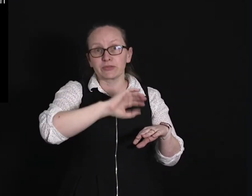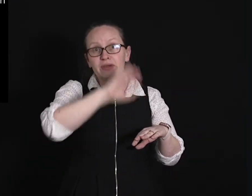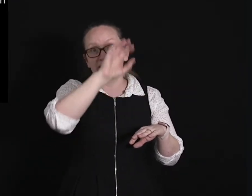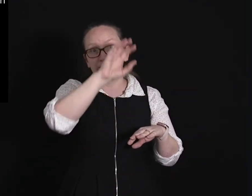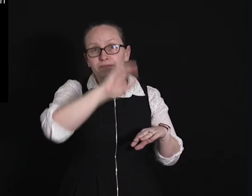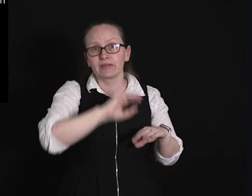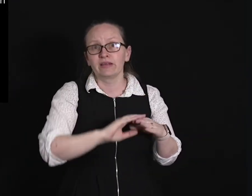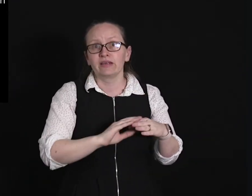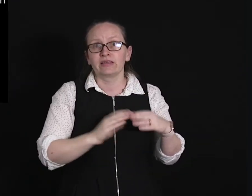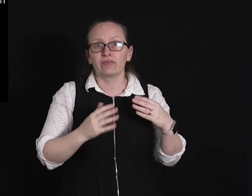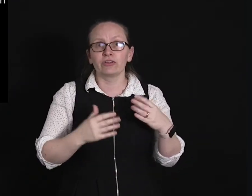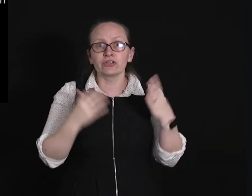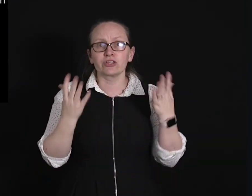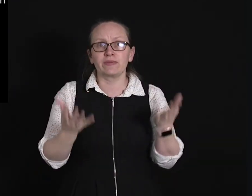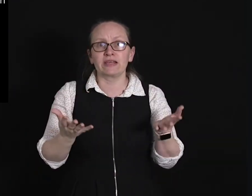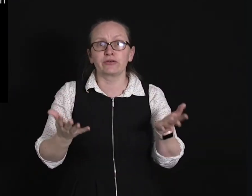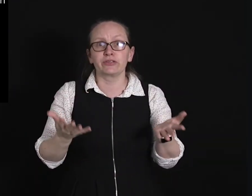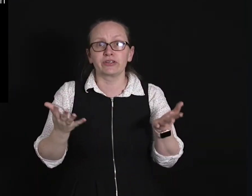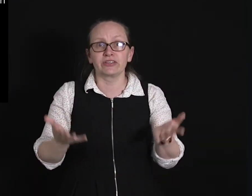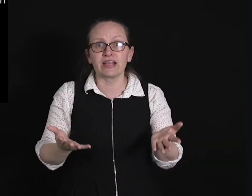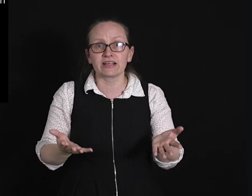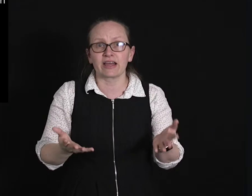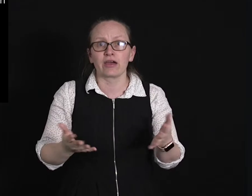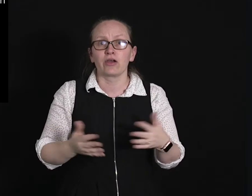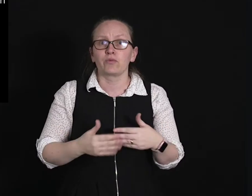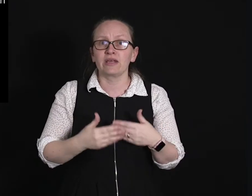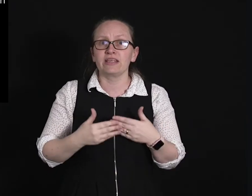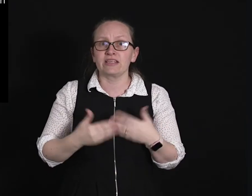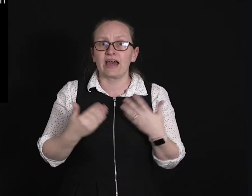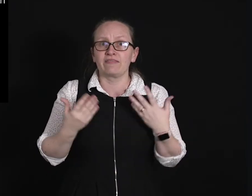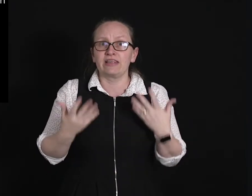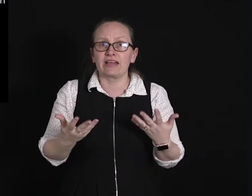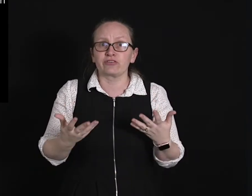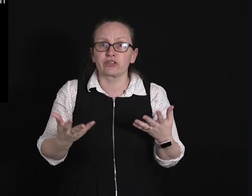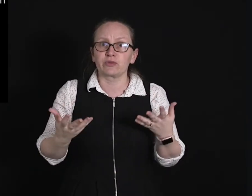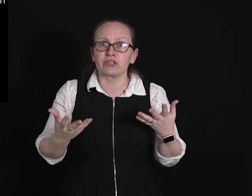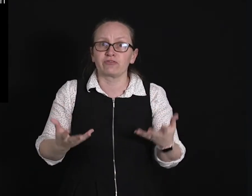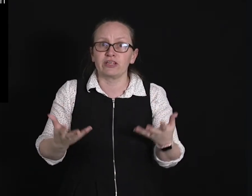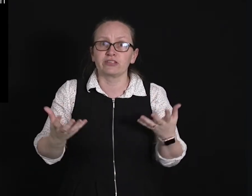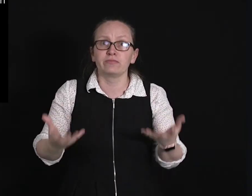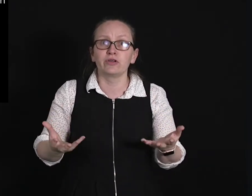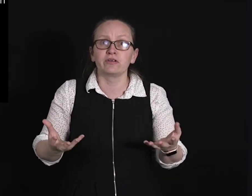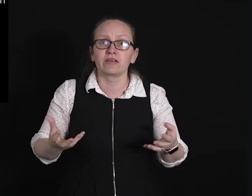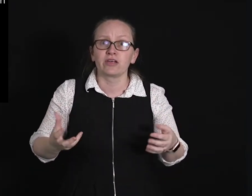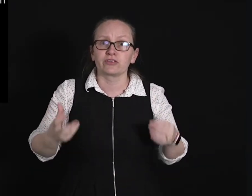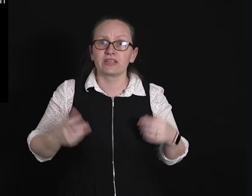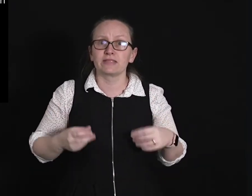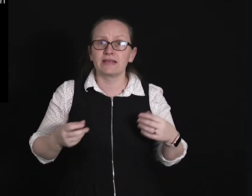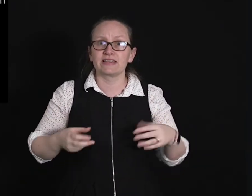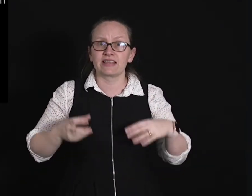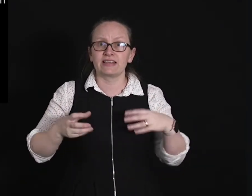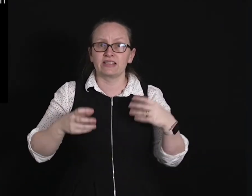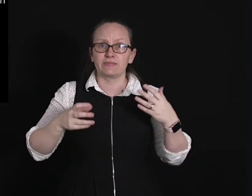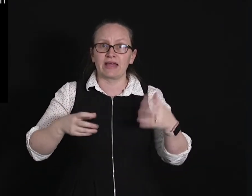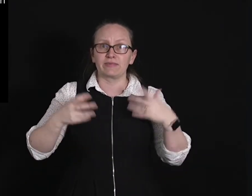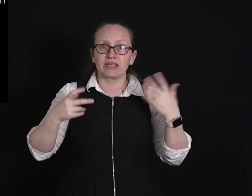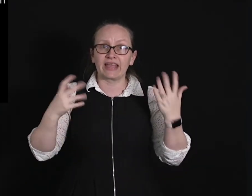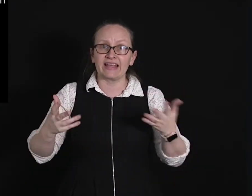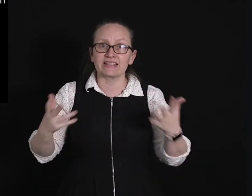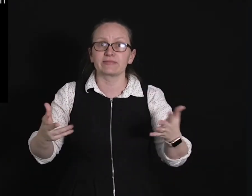between them. Now, in order to be a good conductor, we need to have electrons which are free to move. So this means that they need to be able to gain some